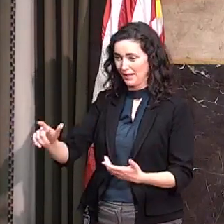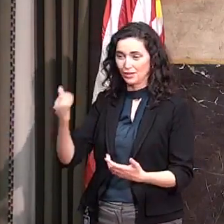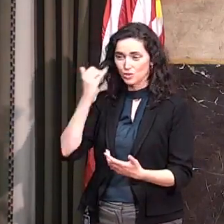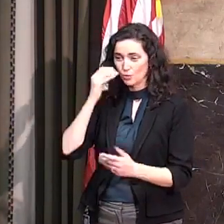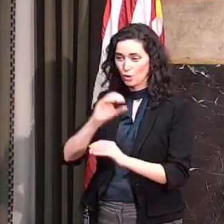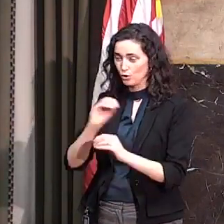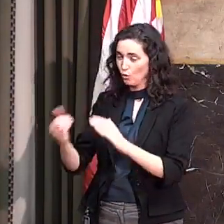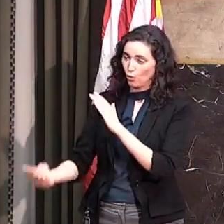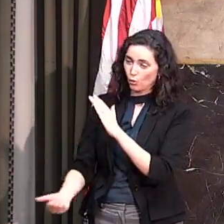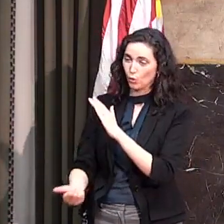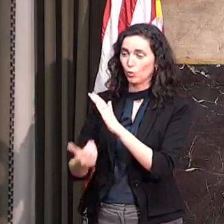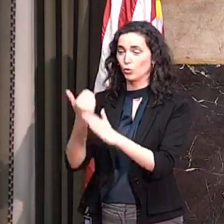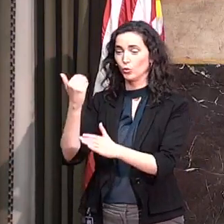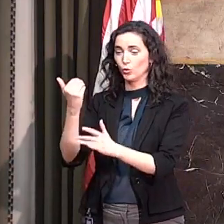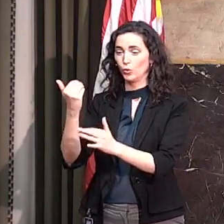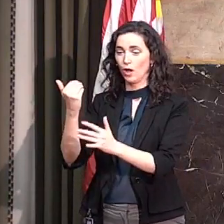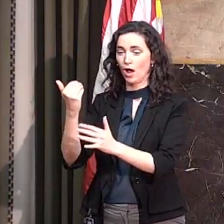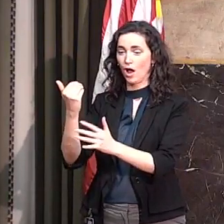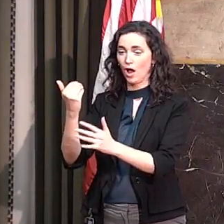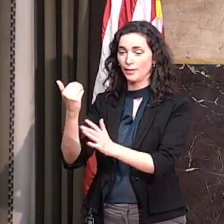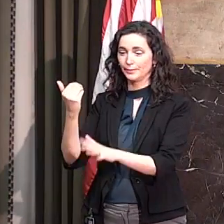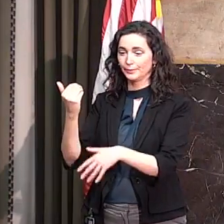a new